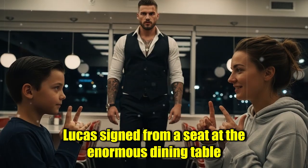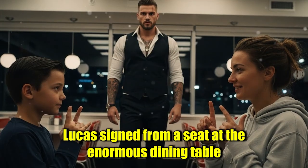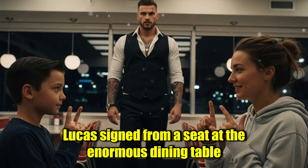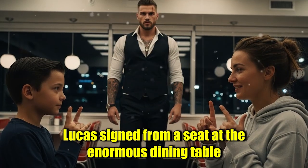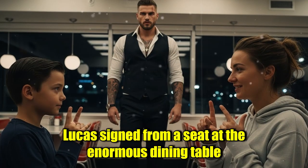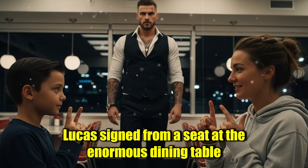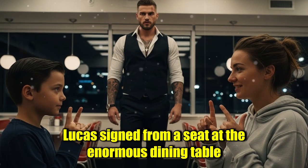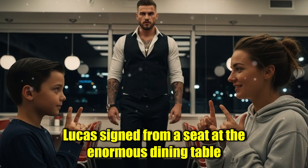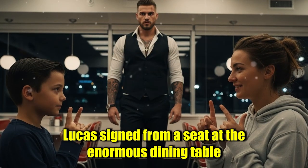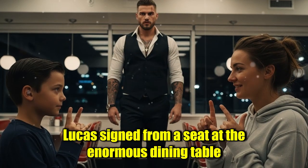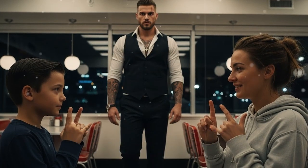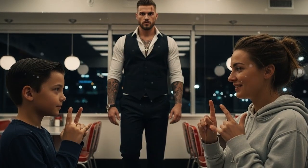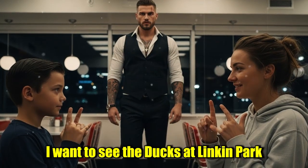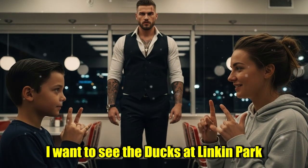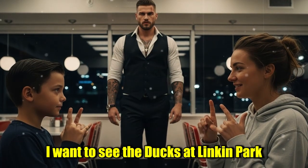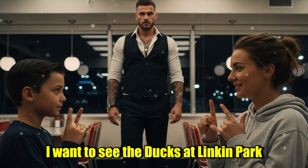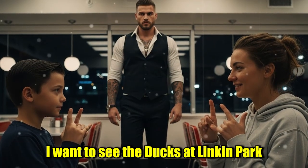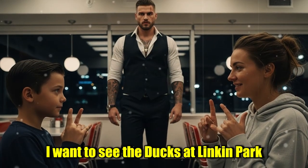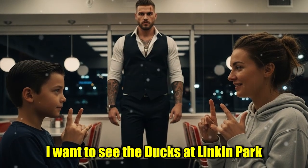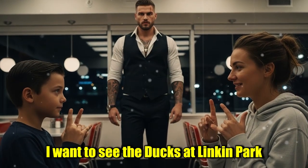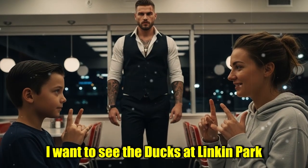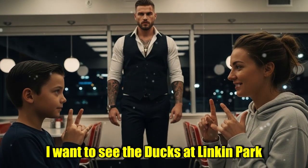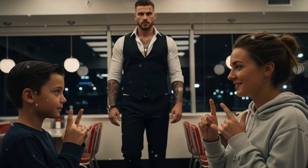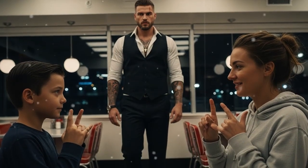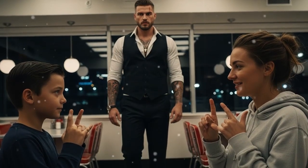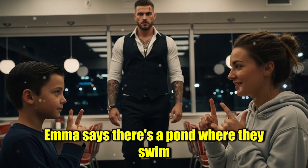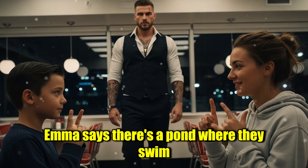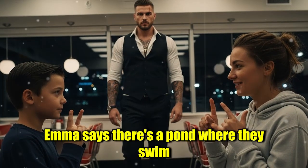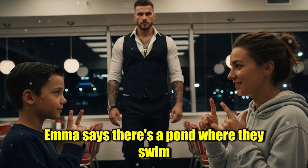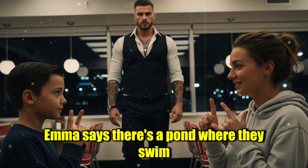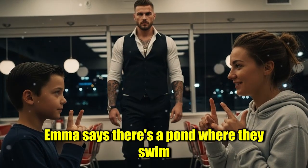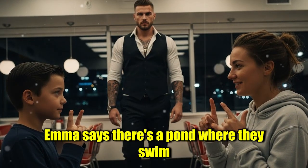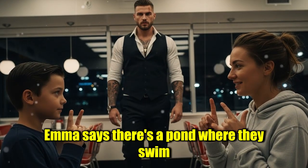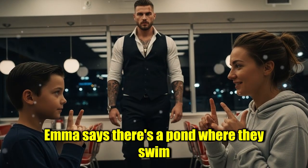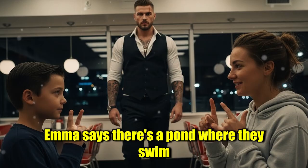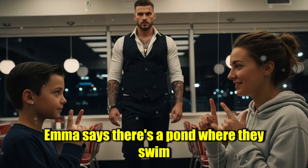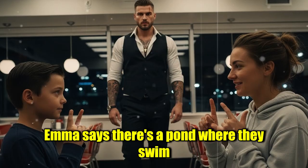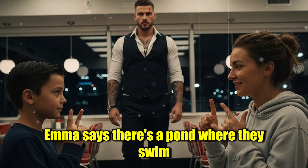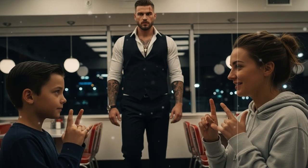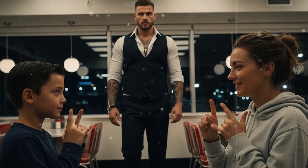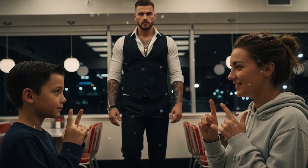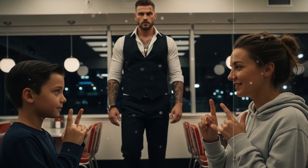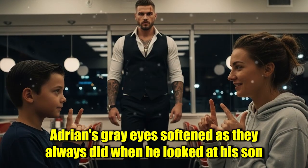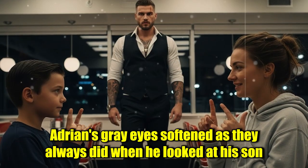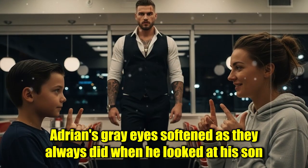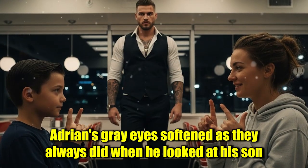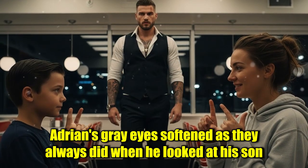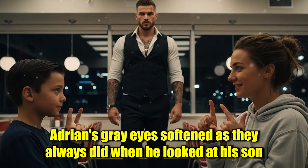at the enormous dining table. "I want to see the ducks at Lincoln Park. Emma says there's a pond where they swim." Adrian's gray